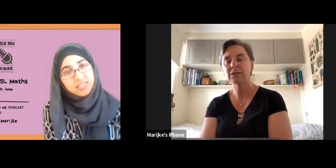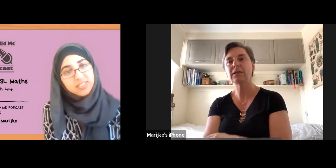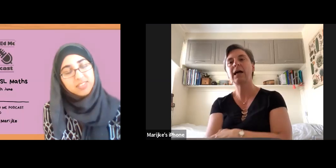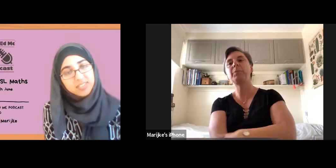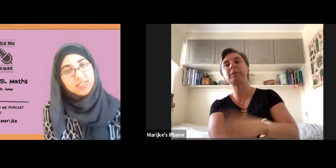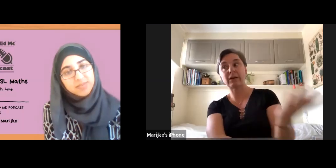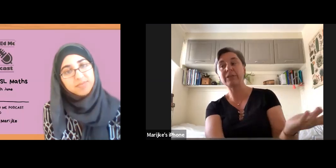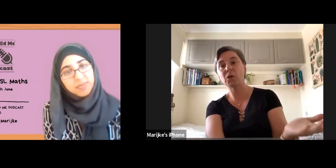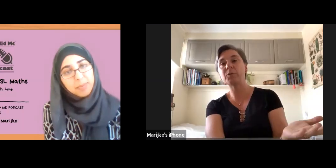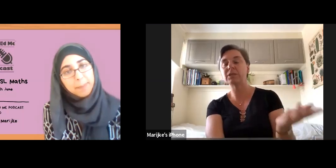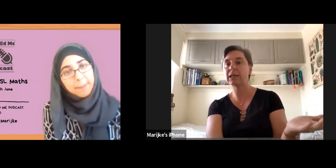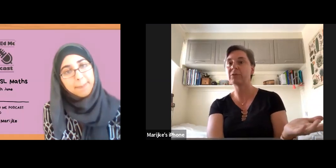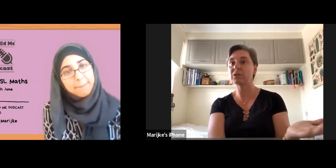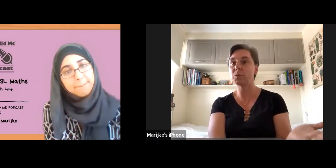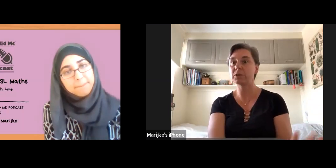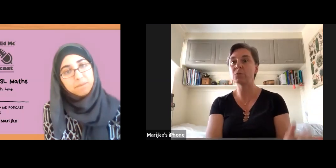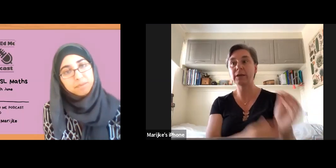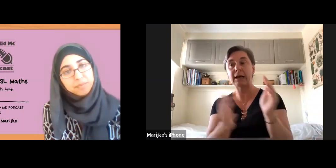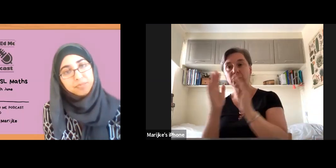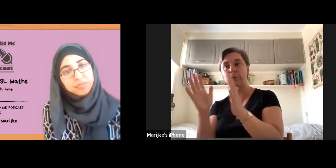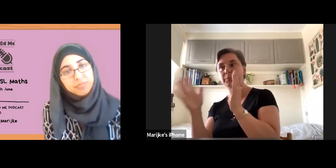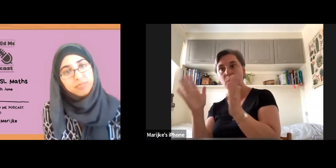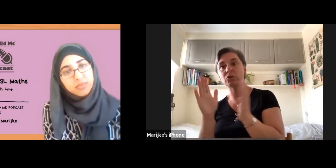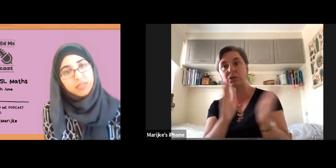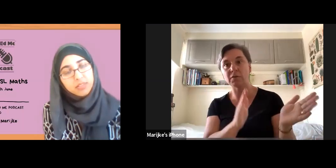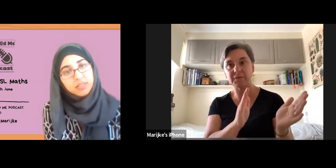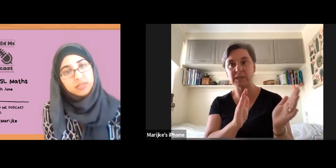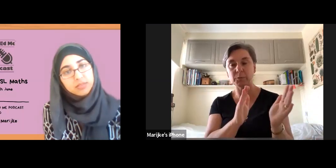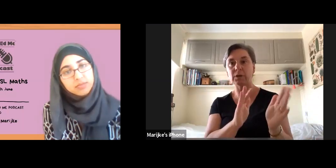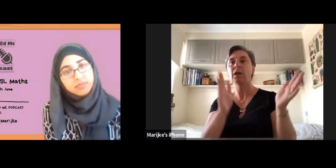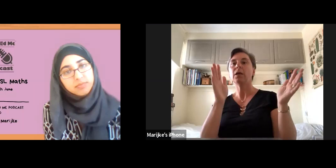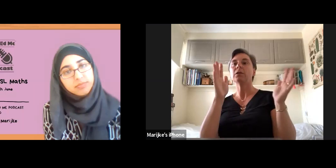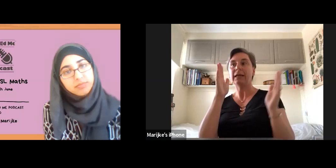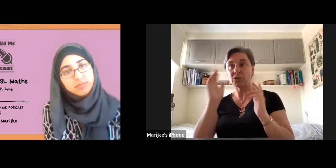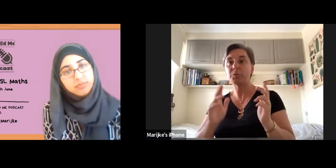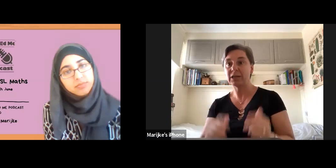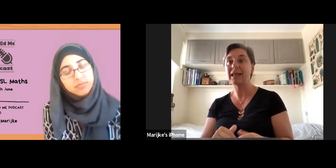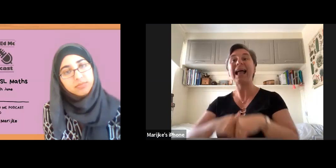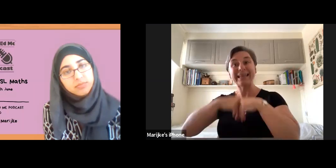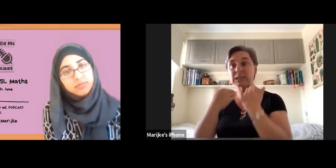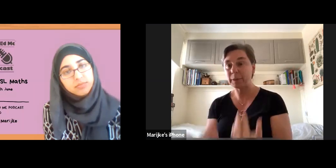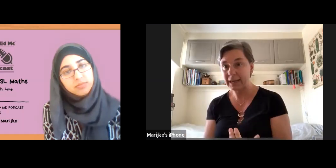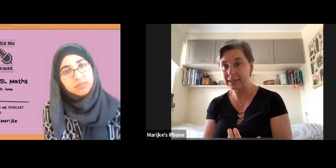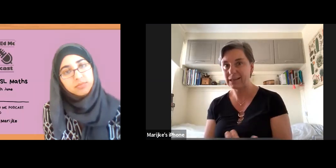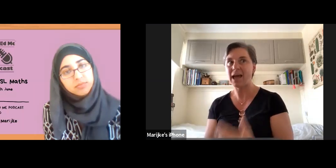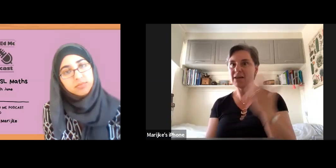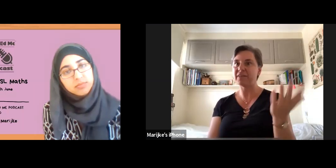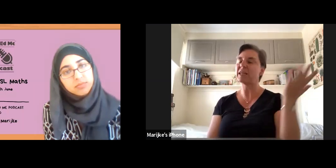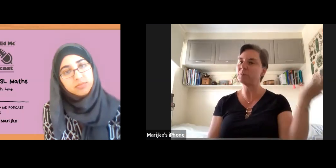there are people that are interpreters, sign language interpreters, who are now doing posts on Facebook, interpreting and explaining everything that's been